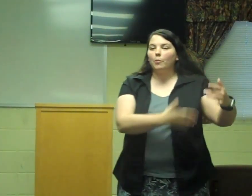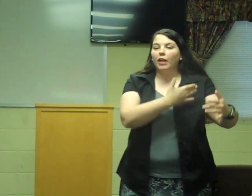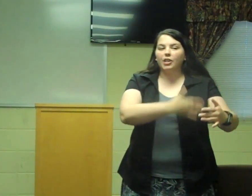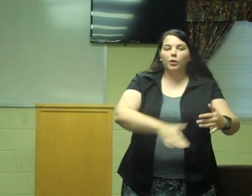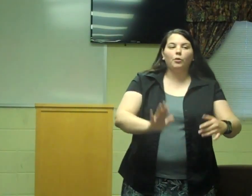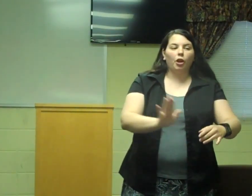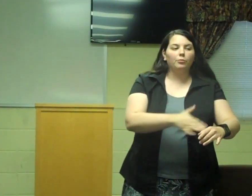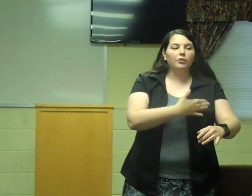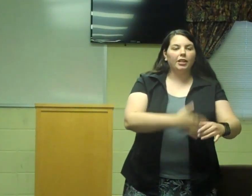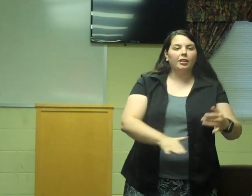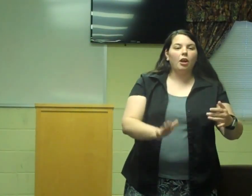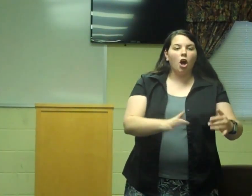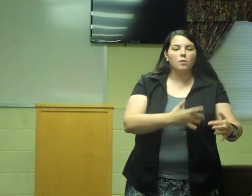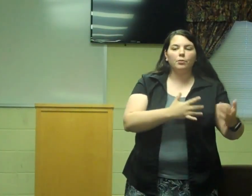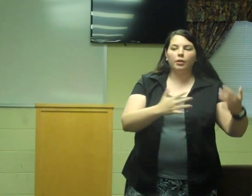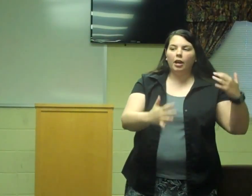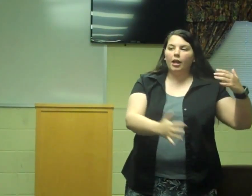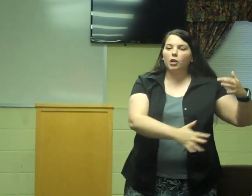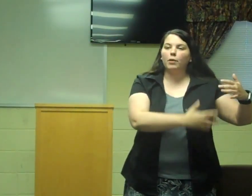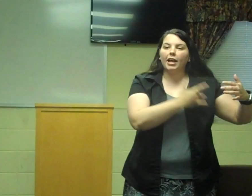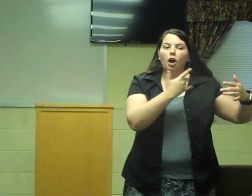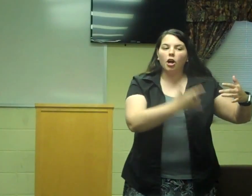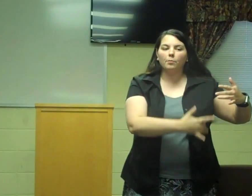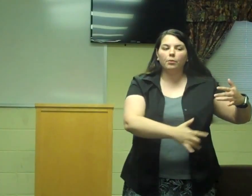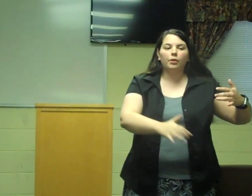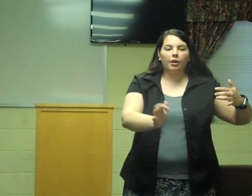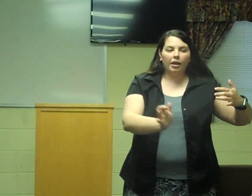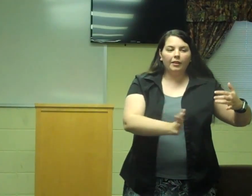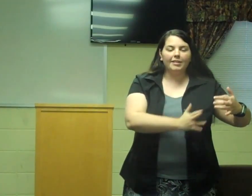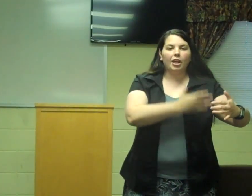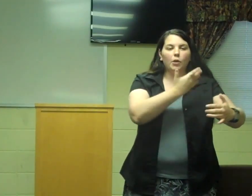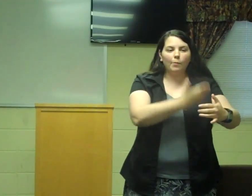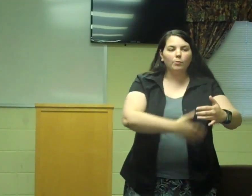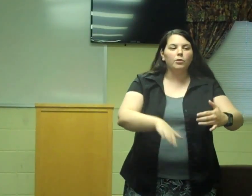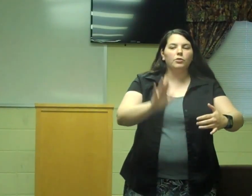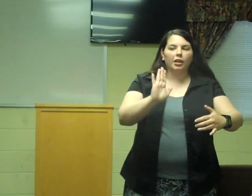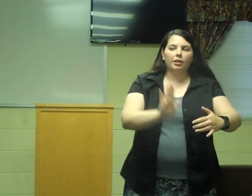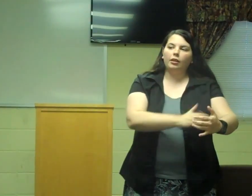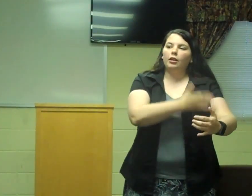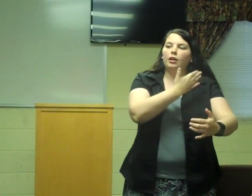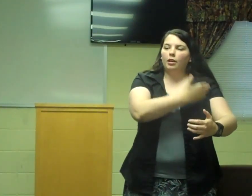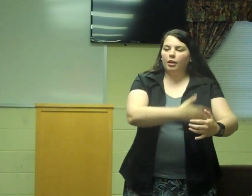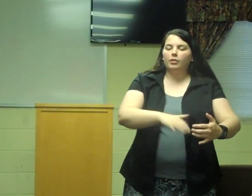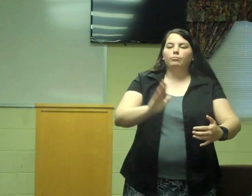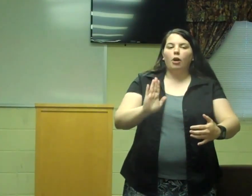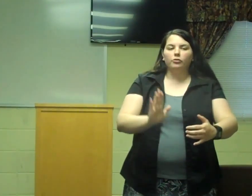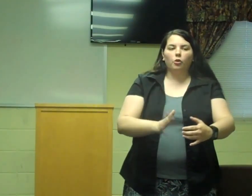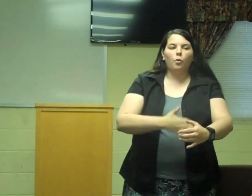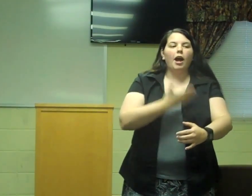remember last week we learned music, harp. You're playing a harp. That's how you remember music. Also